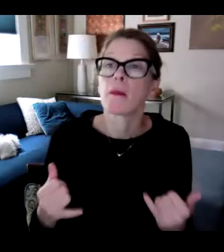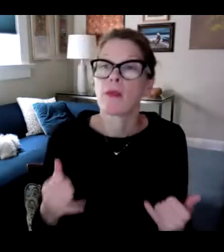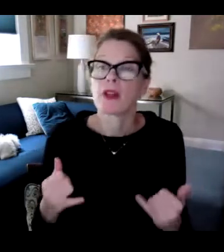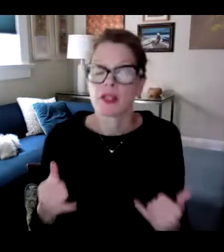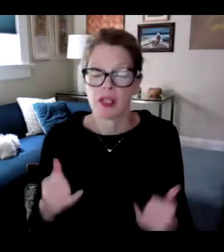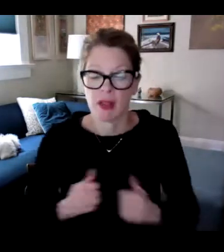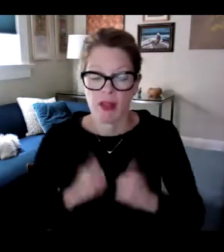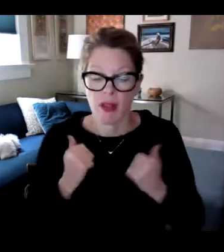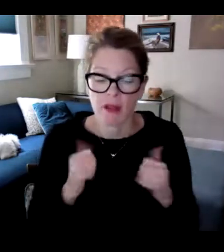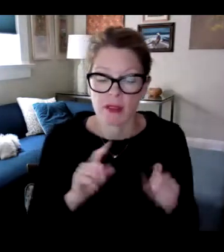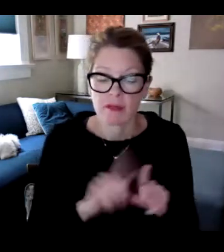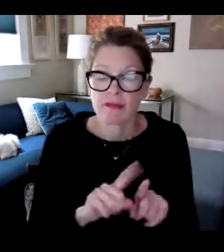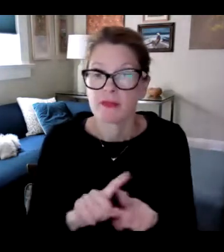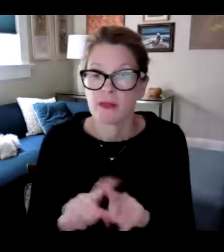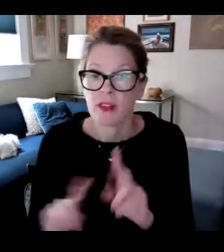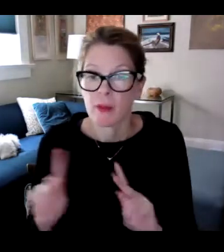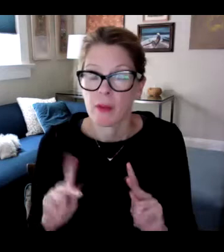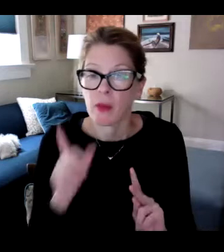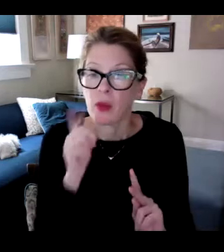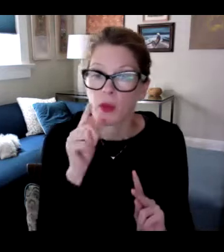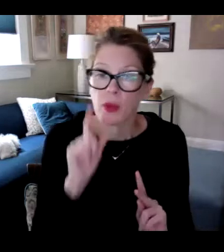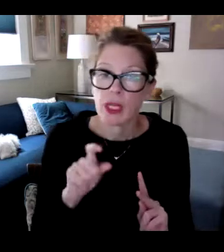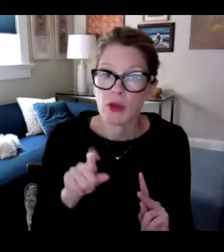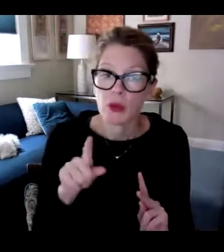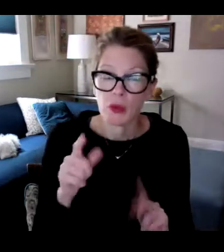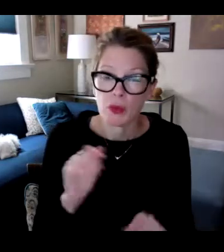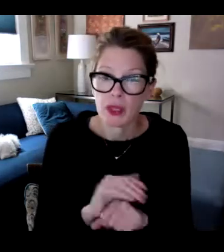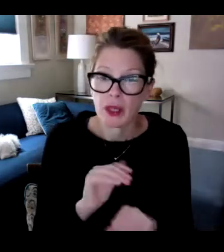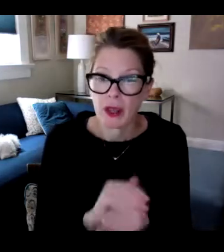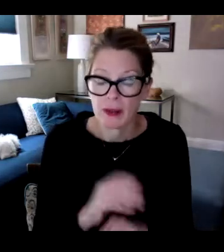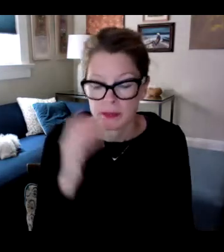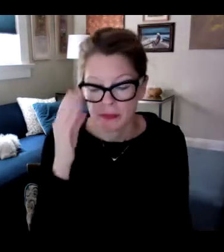of all those who need you tonight.